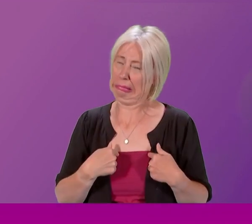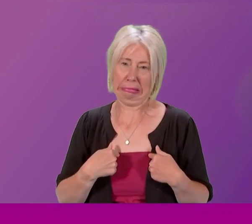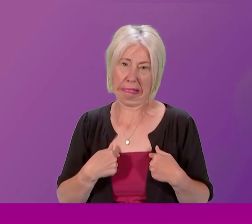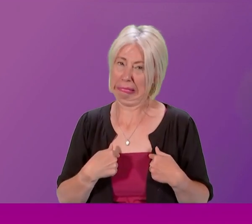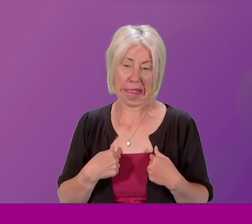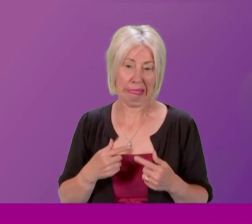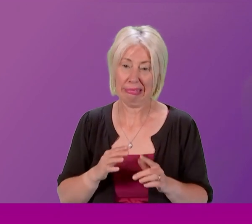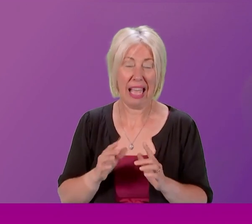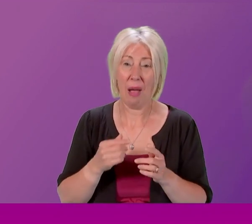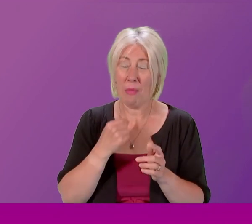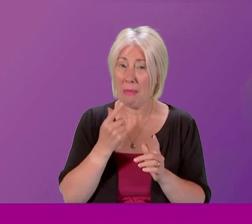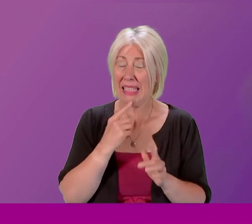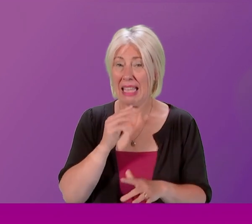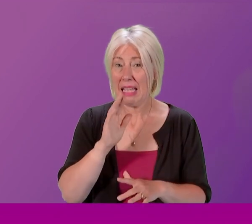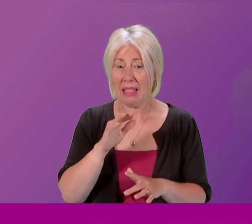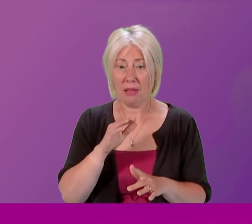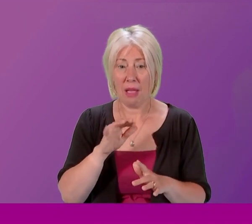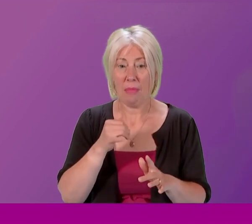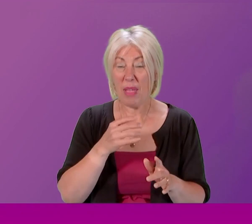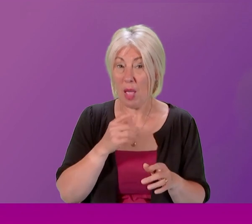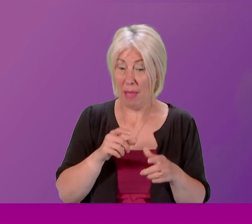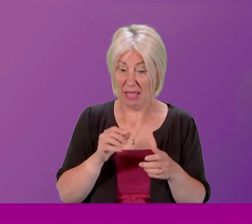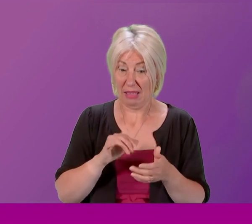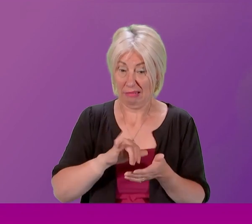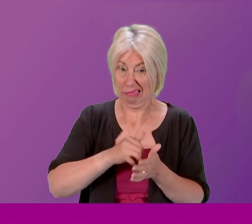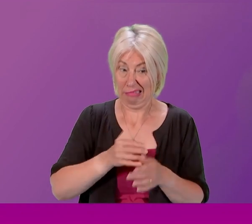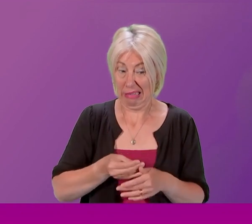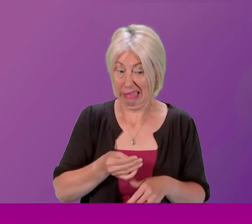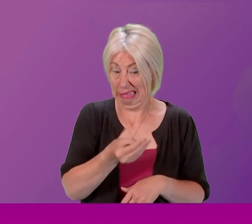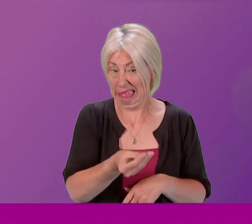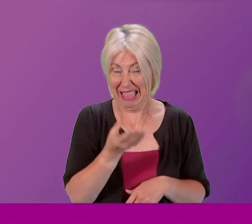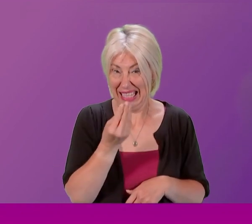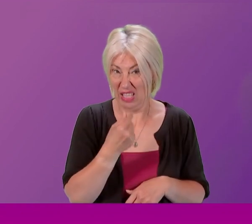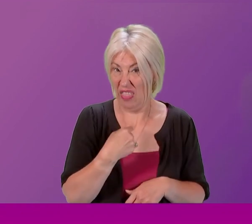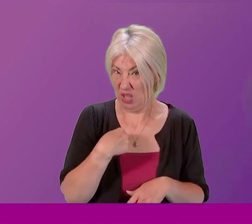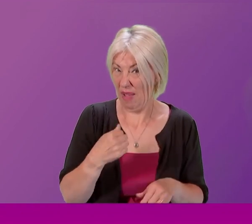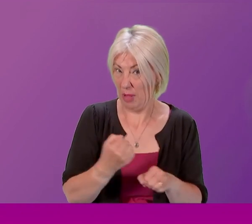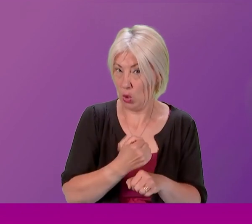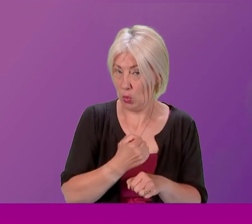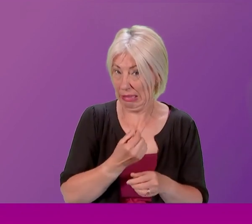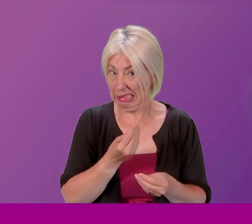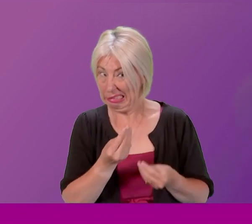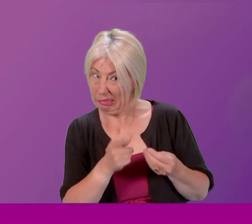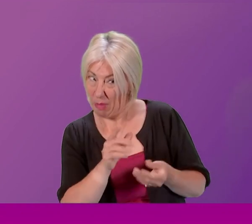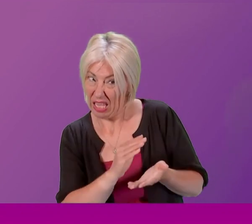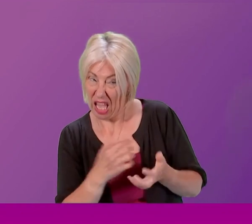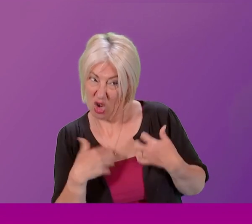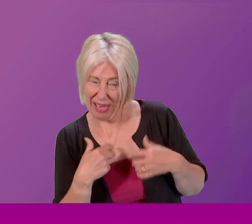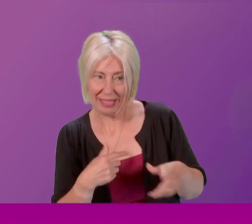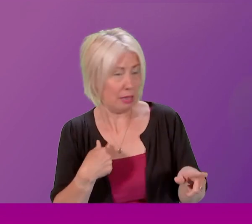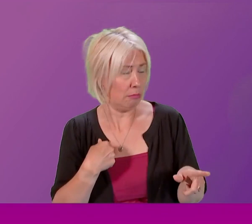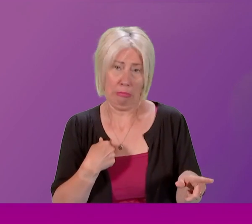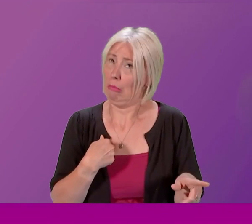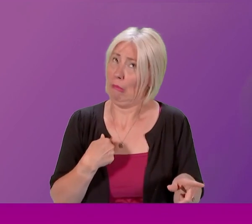hi, and oh, by the way, you know, you might want to listen to this, or, oh, this is what I've been doing lately, might it interest you? I find